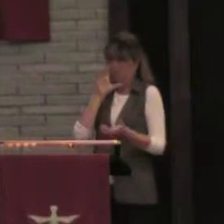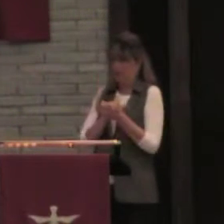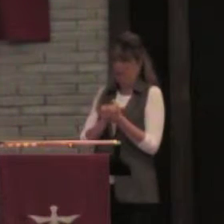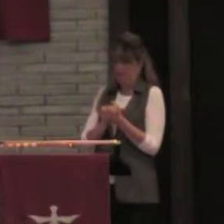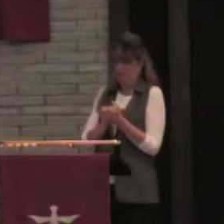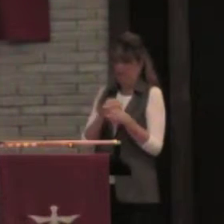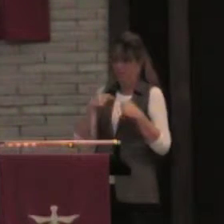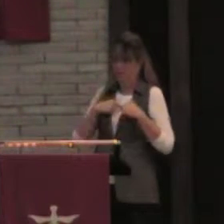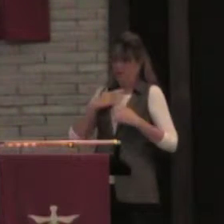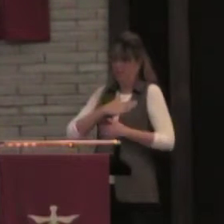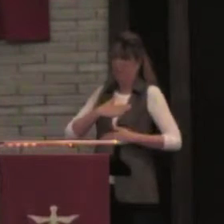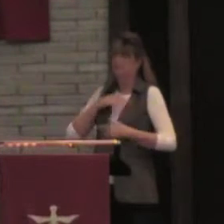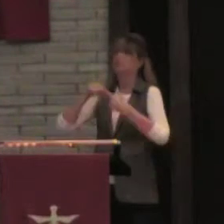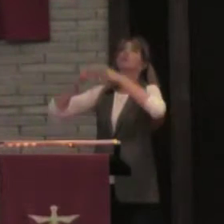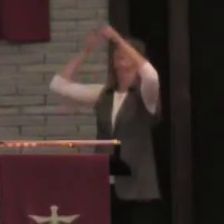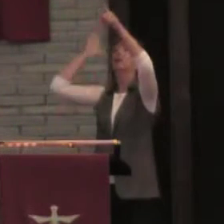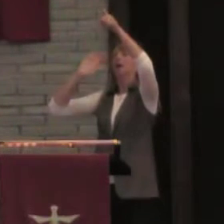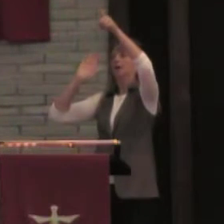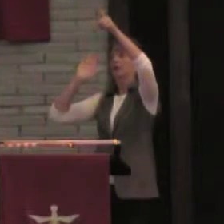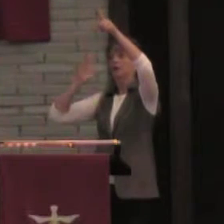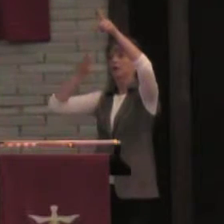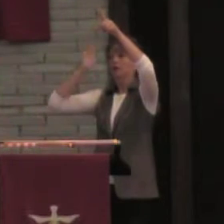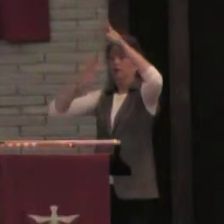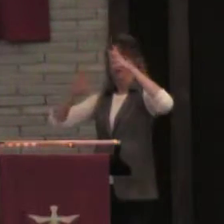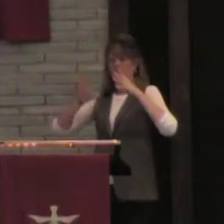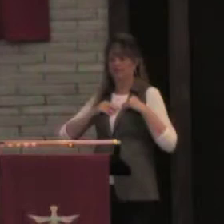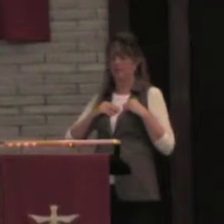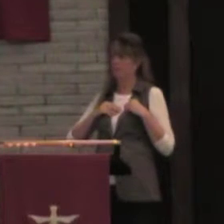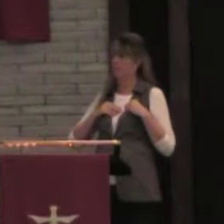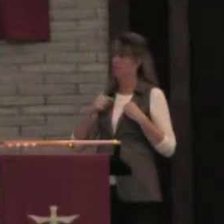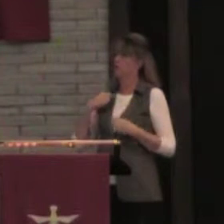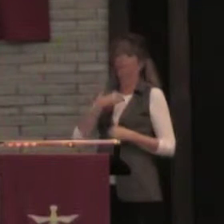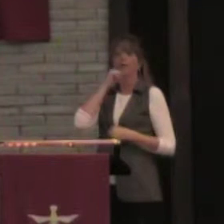The desire of our hearts and our beliefs that are pleasing to God,